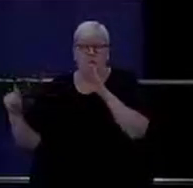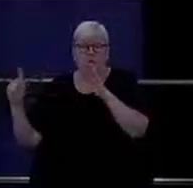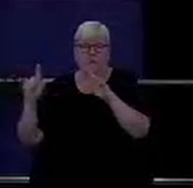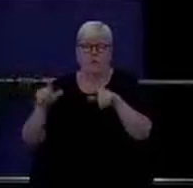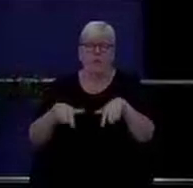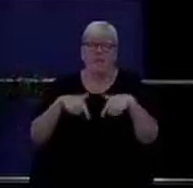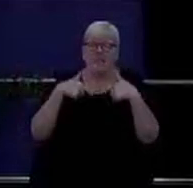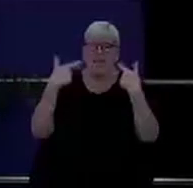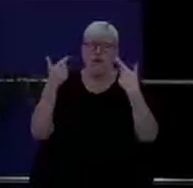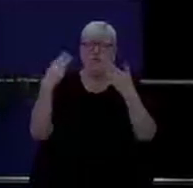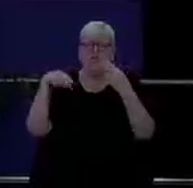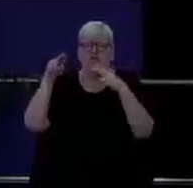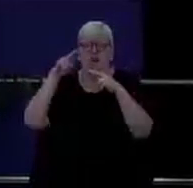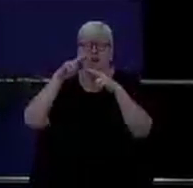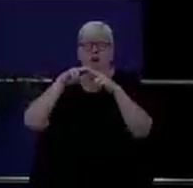the mountain.